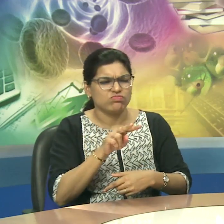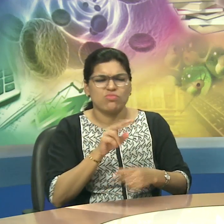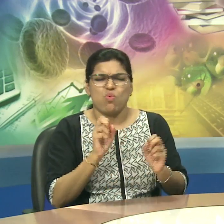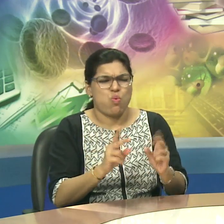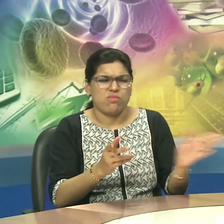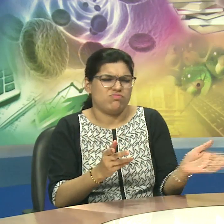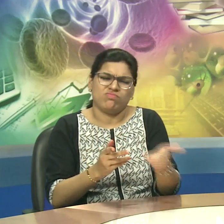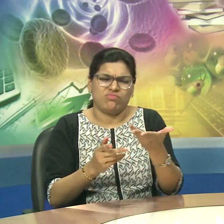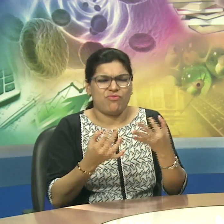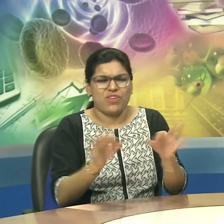to the freedom of the